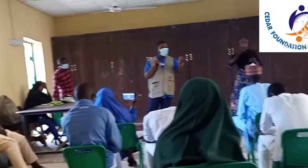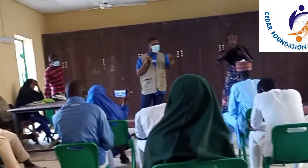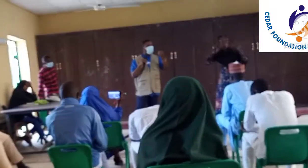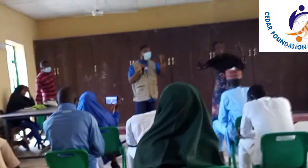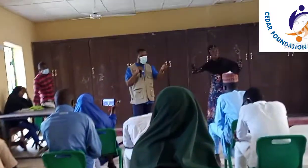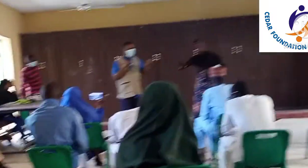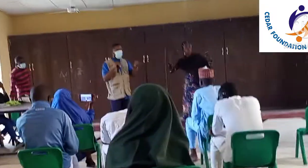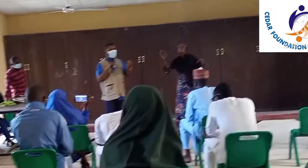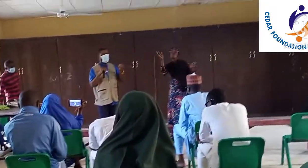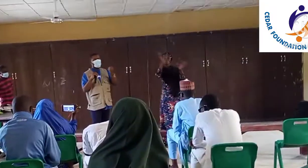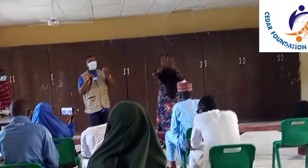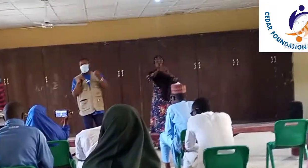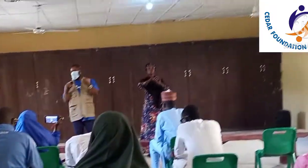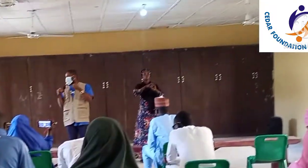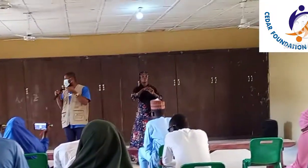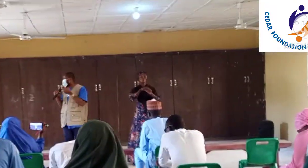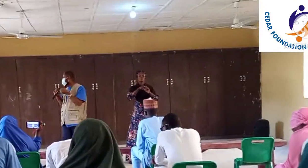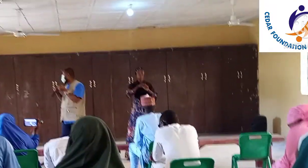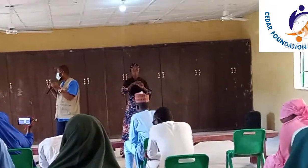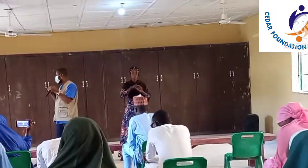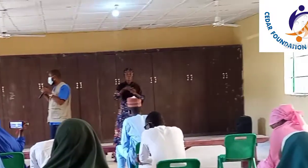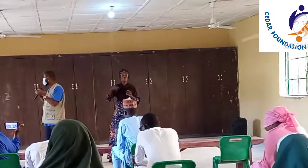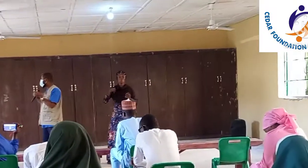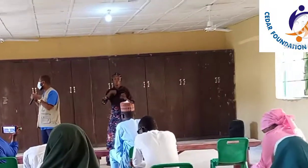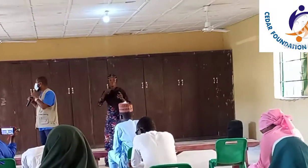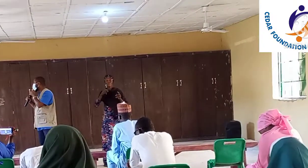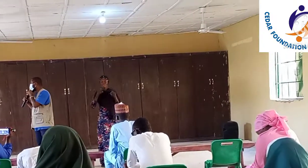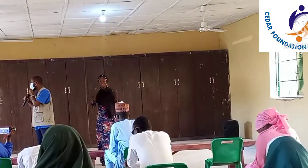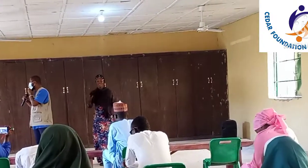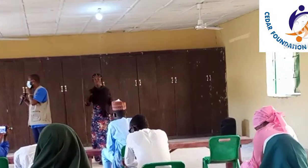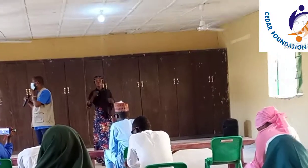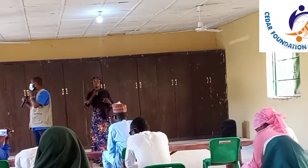talk about the inclusion, you now begin to talk about